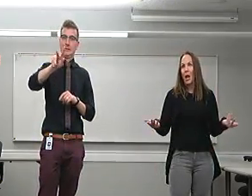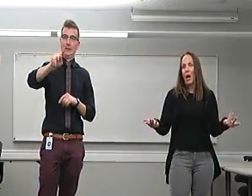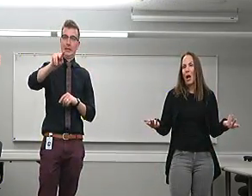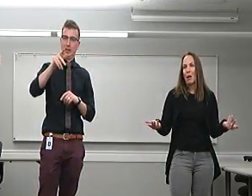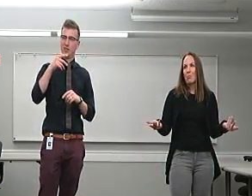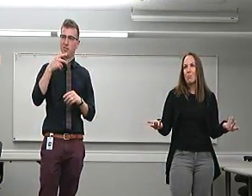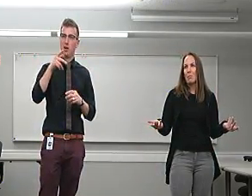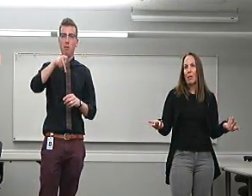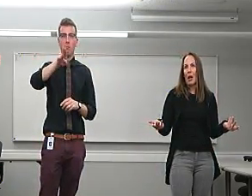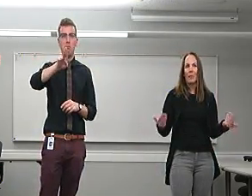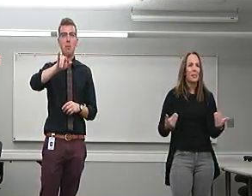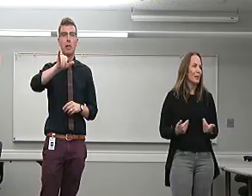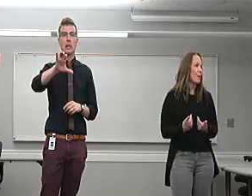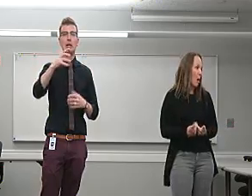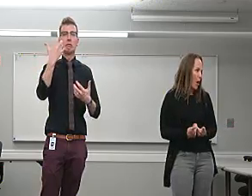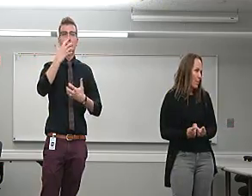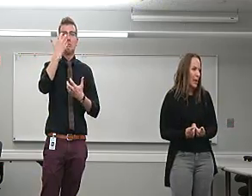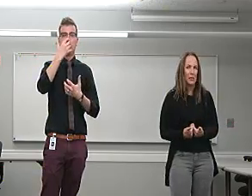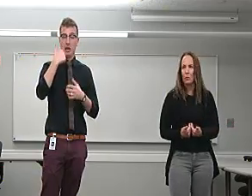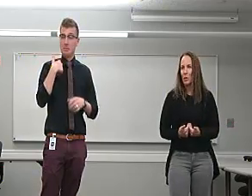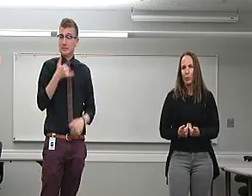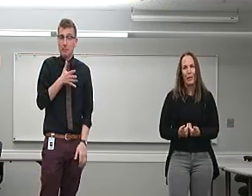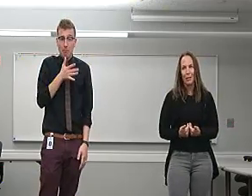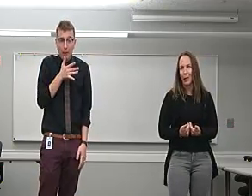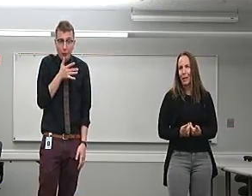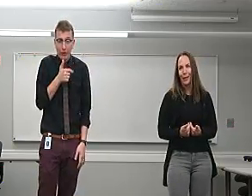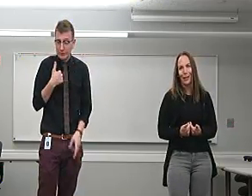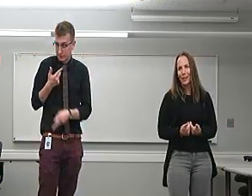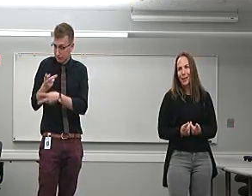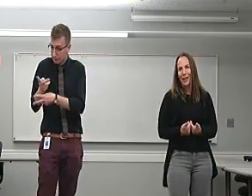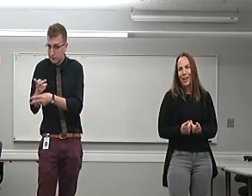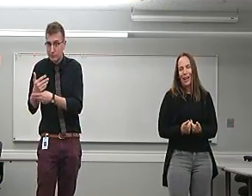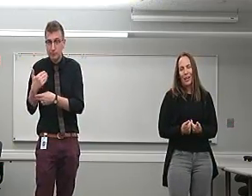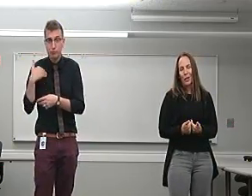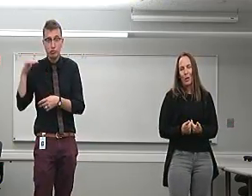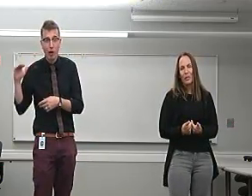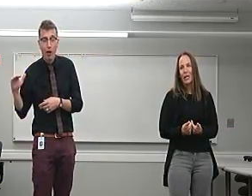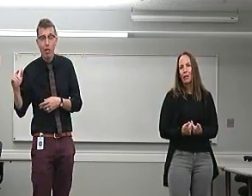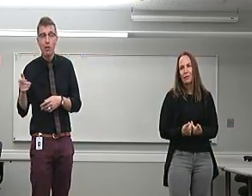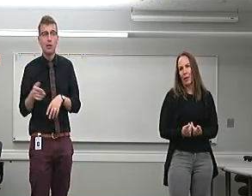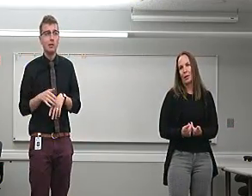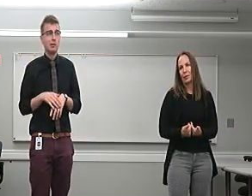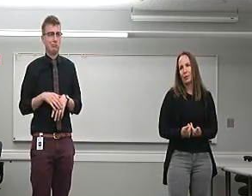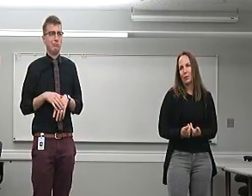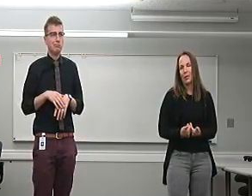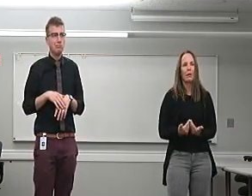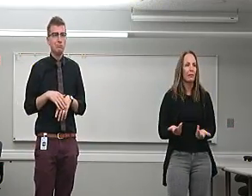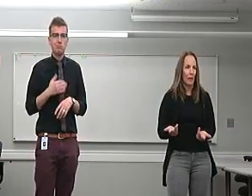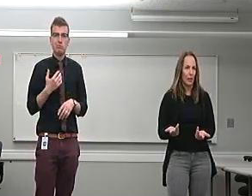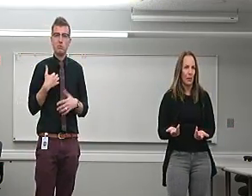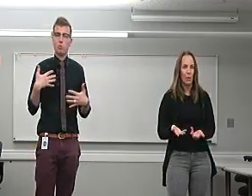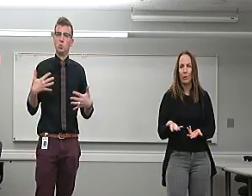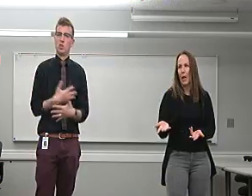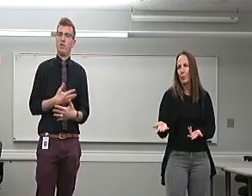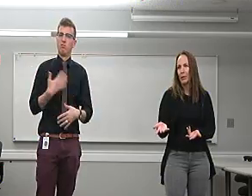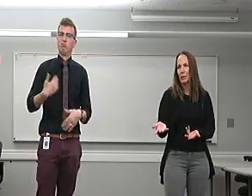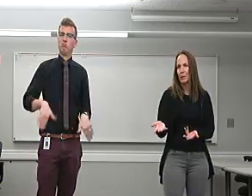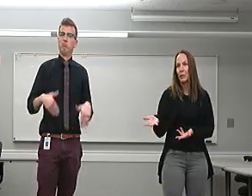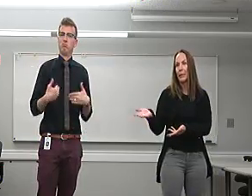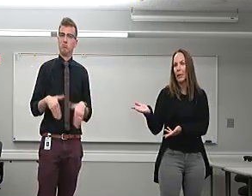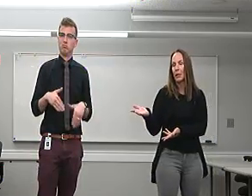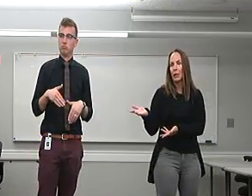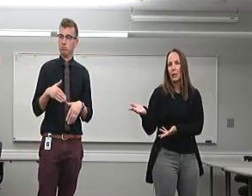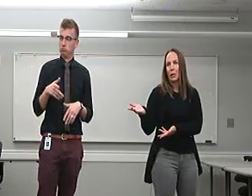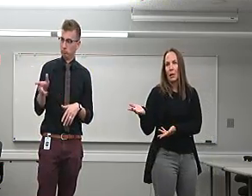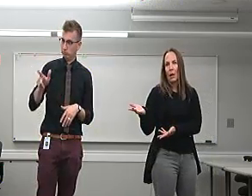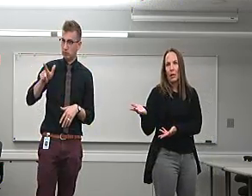I'm still a mom. I still want to protect my kid. I was terrified of what would happen to Leah